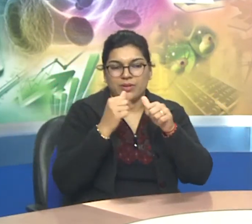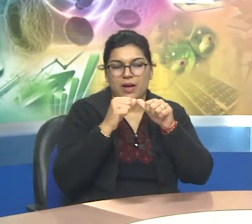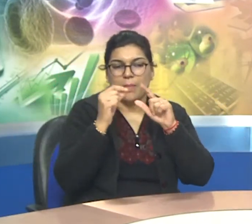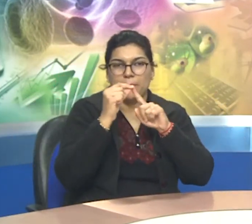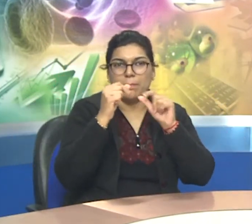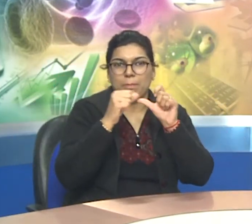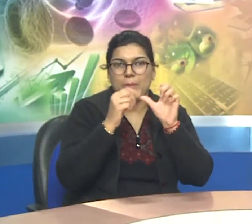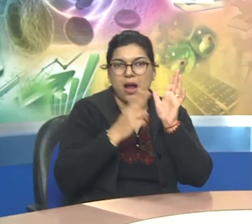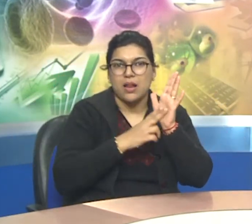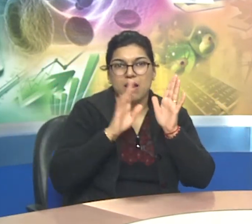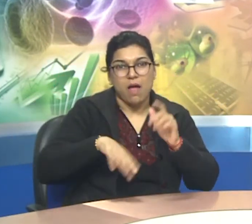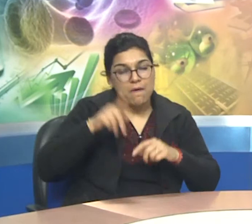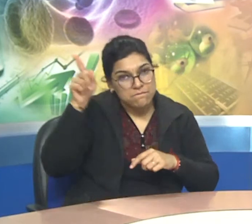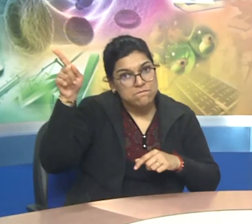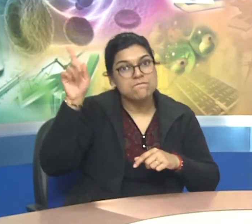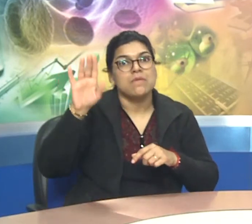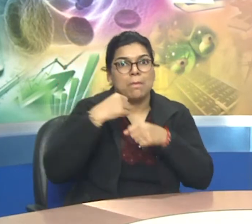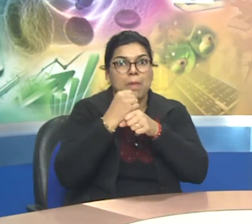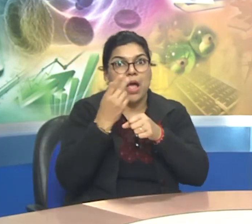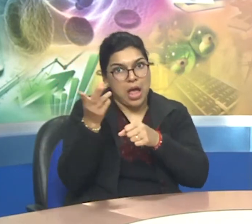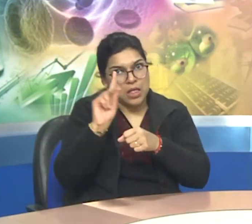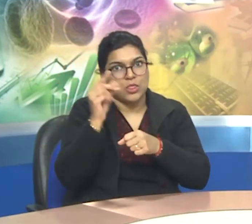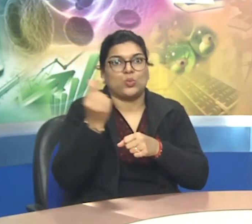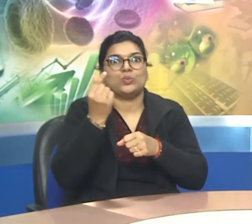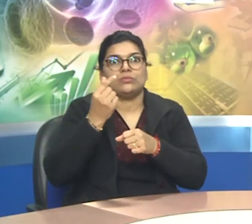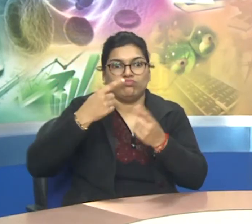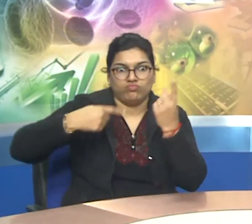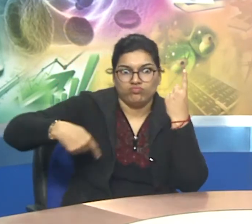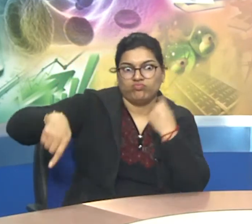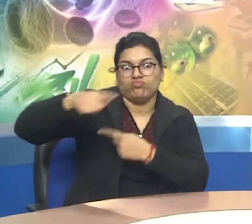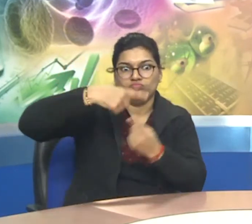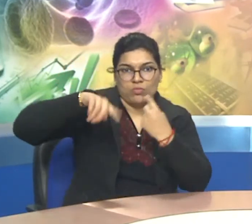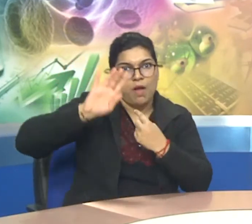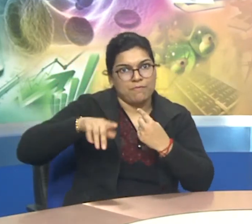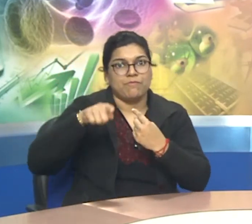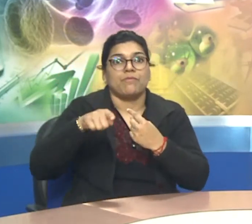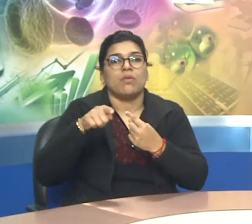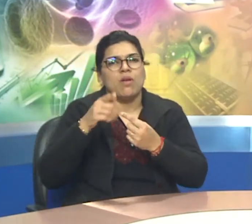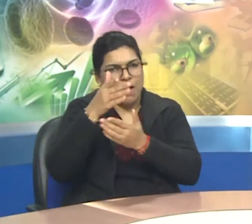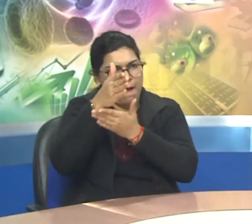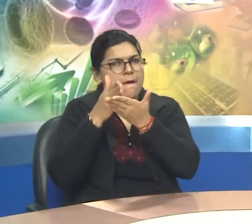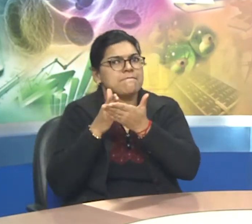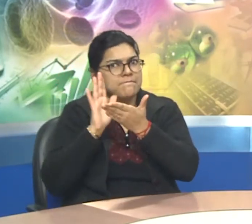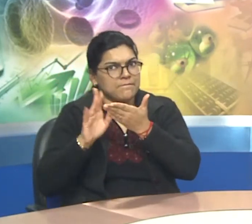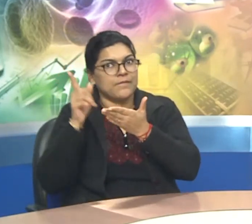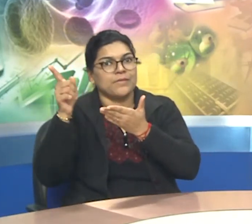Japan now makes half of its paper by recycling.